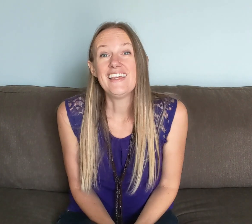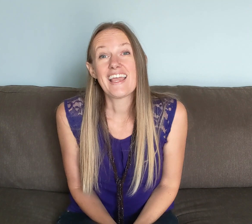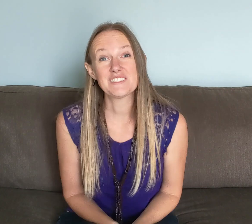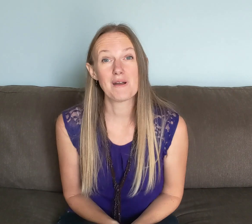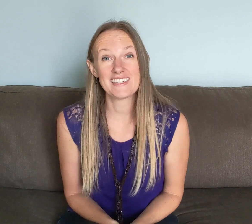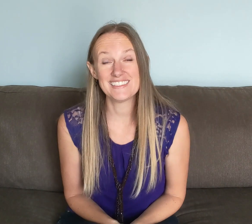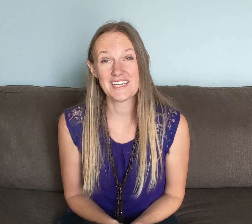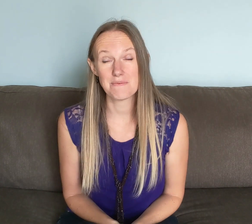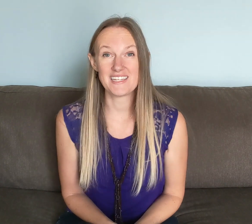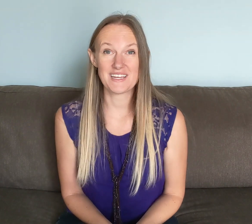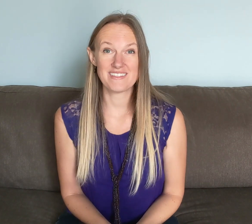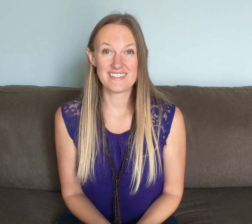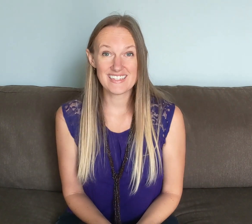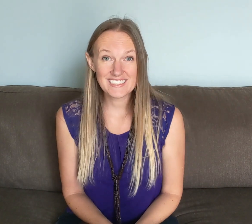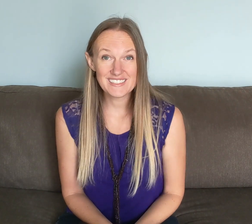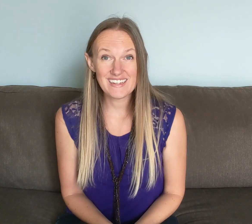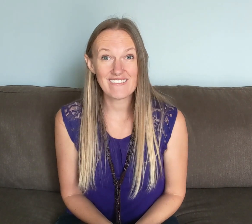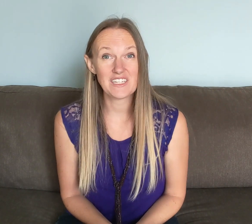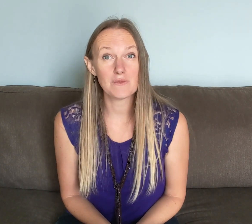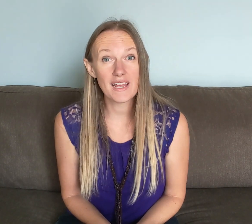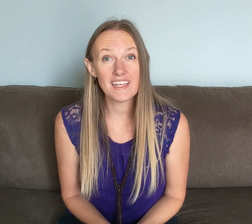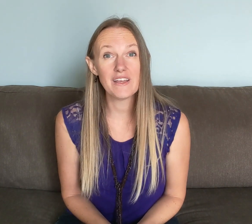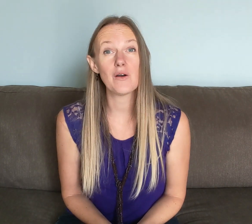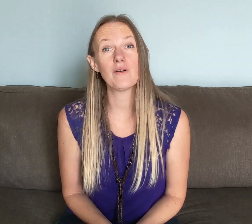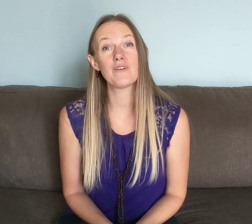Okay, so practice that as many times as you need to, and when you're ready, we'll go to the